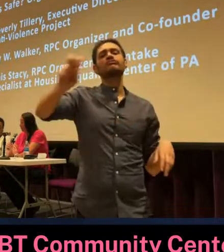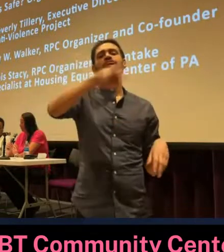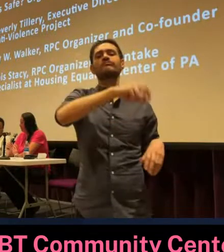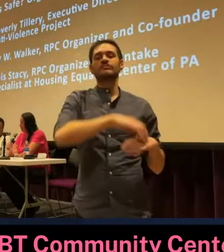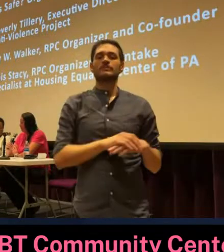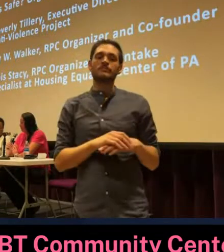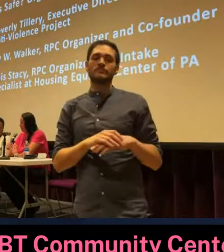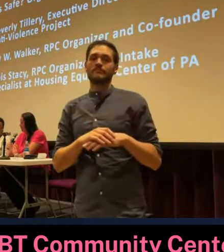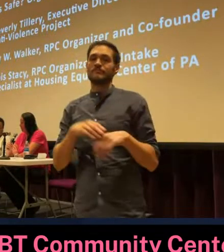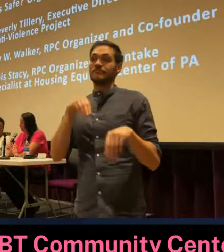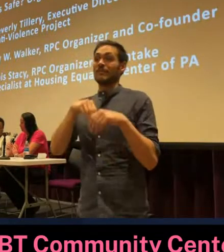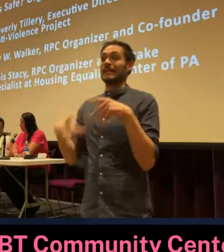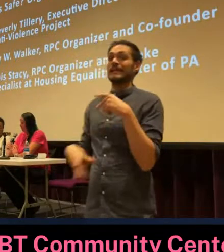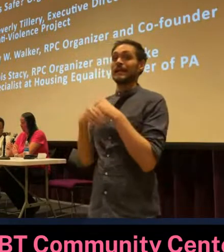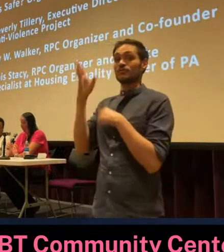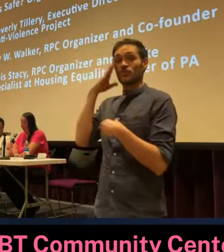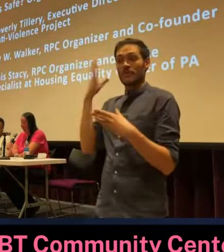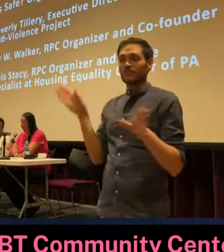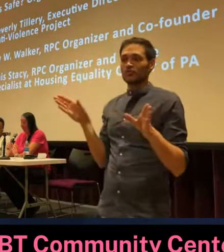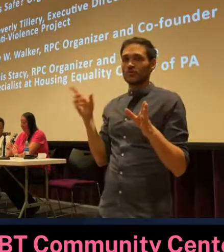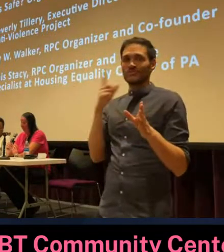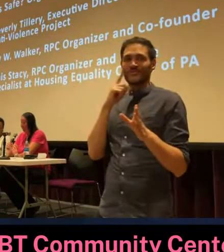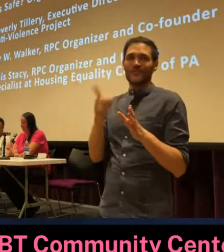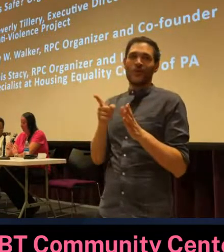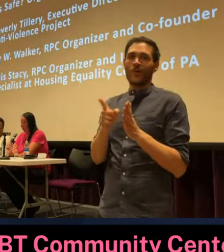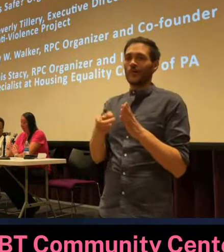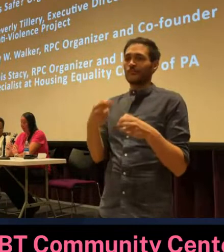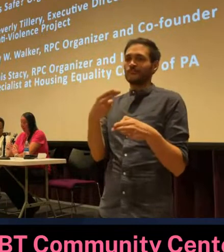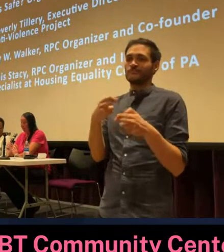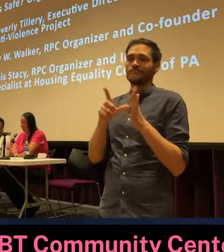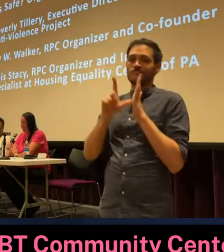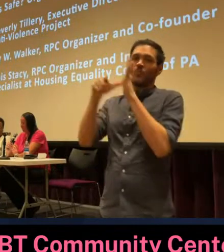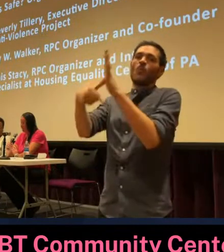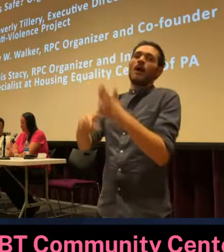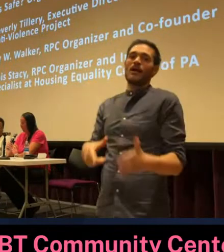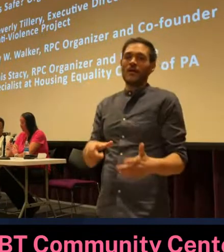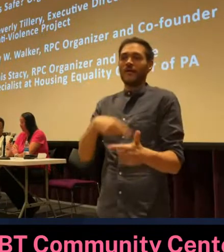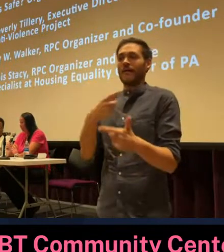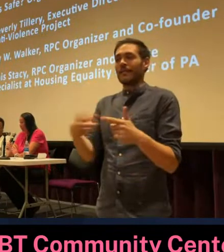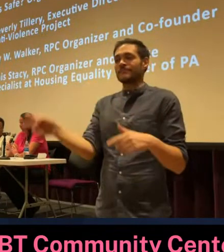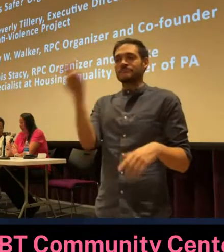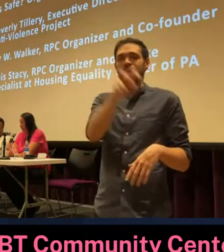spare bedroom for a period of time and then going off to another place that's there,